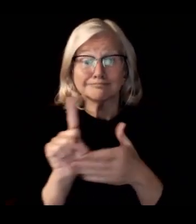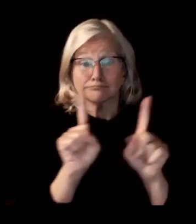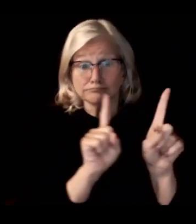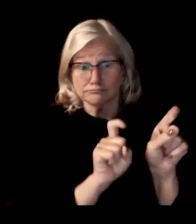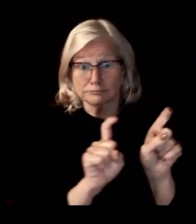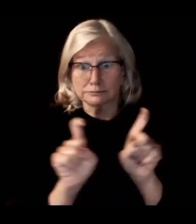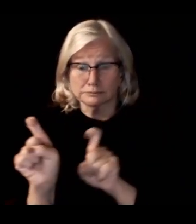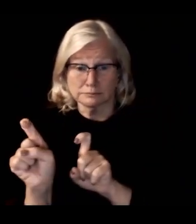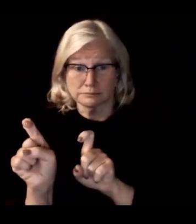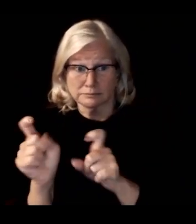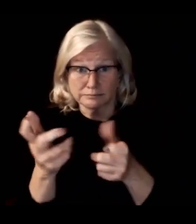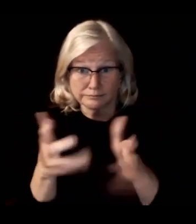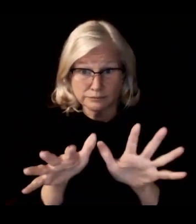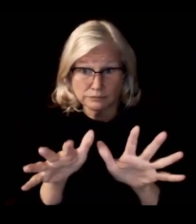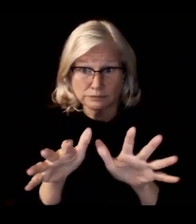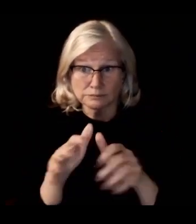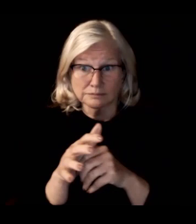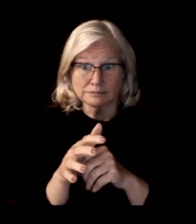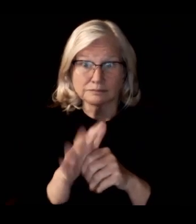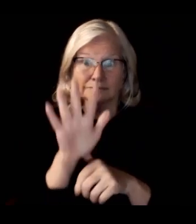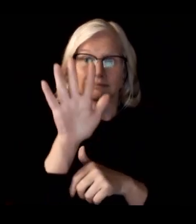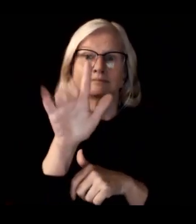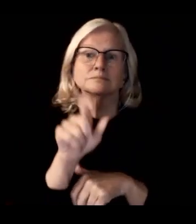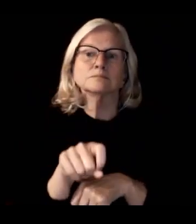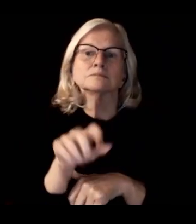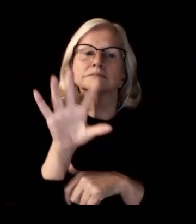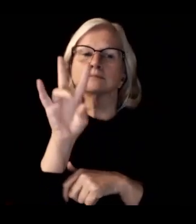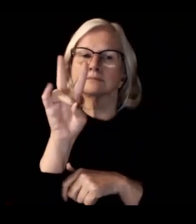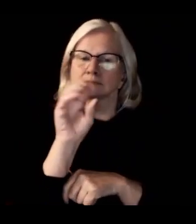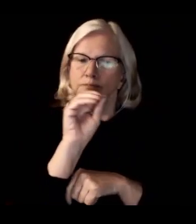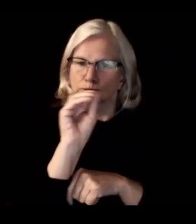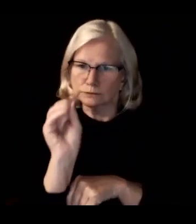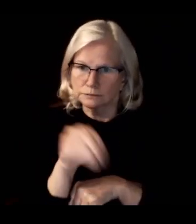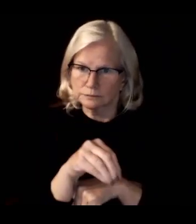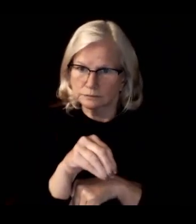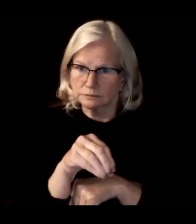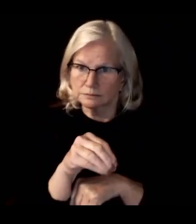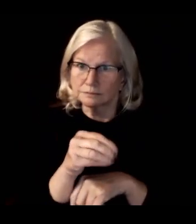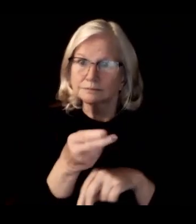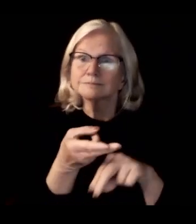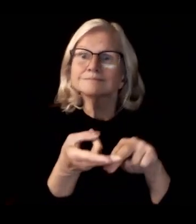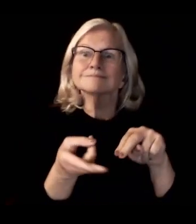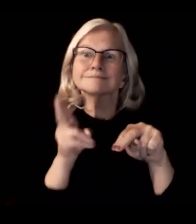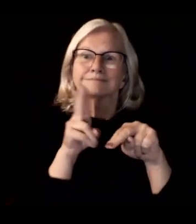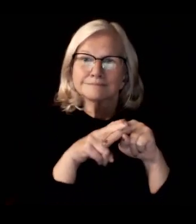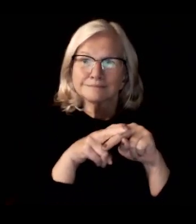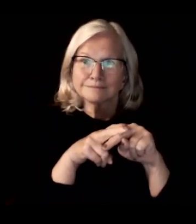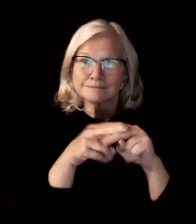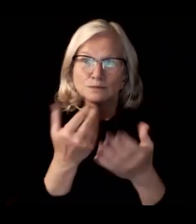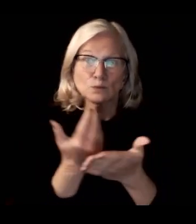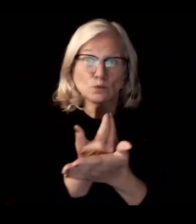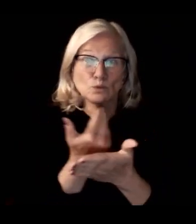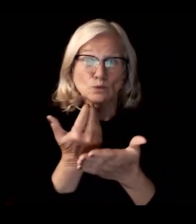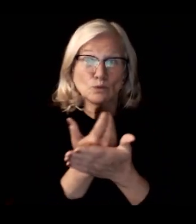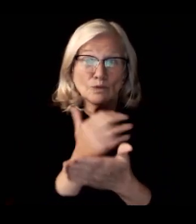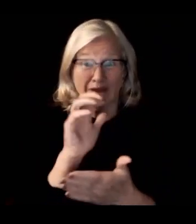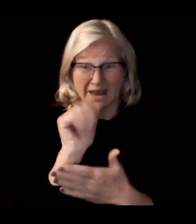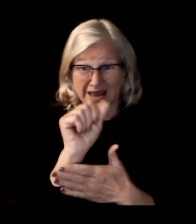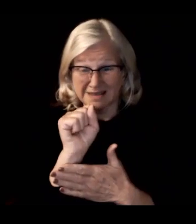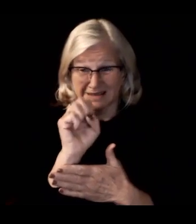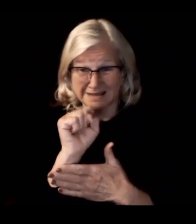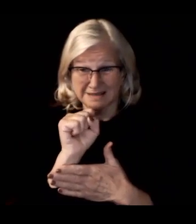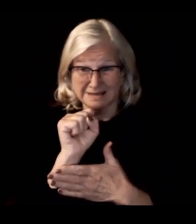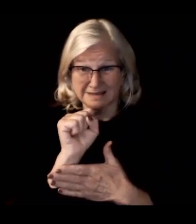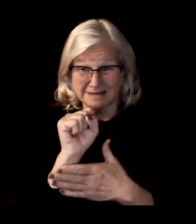before. Testing is increasing by 5.7%, and new cases are increasing by